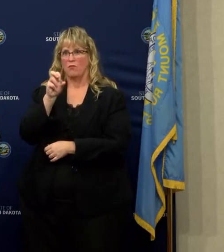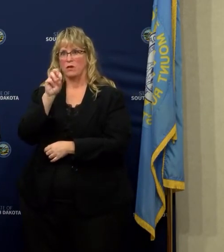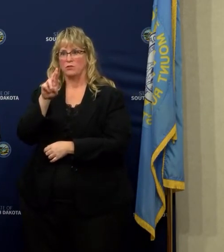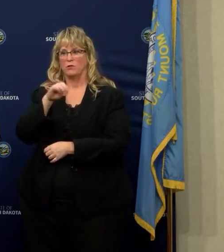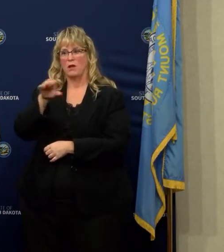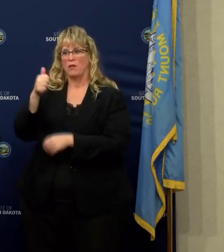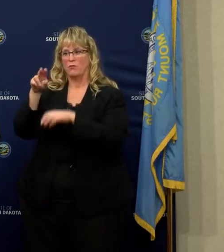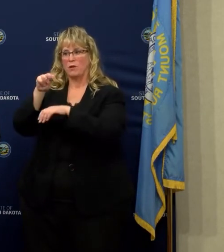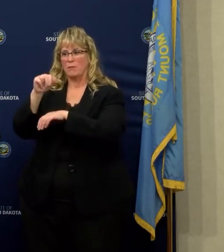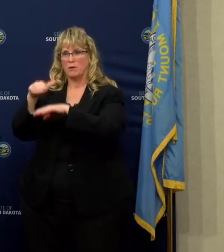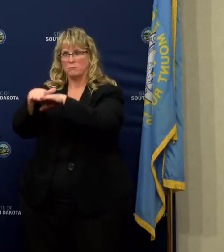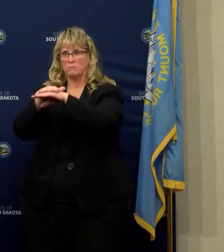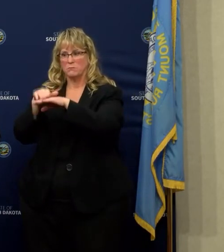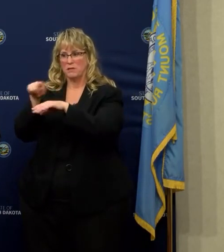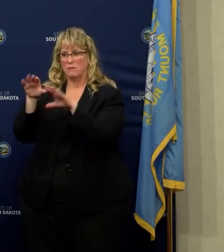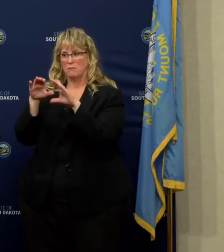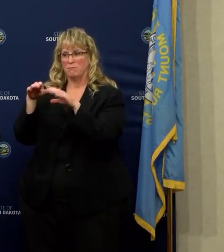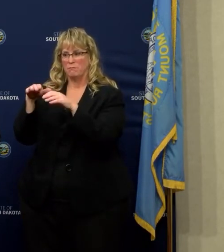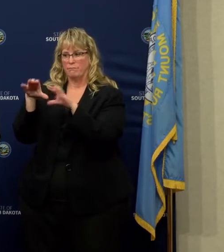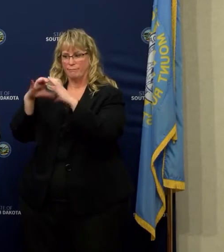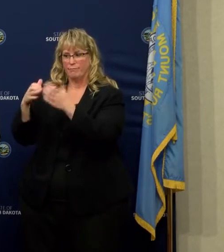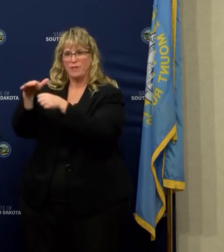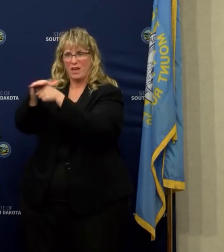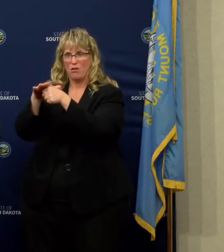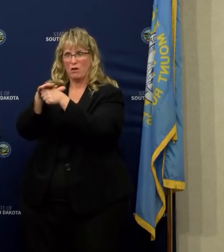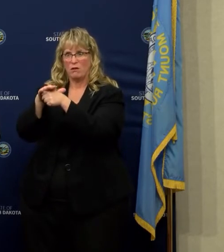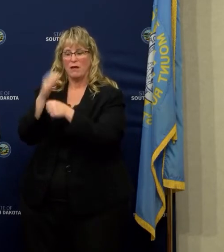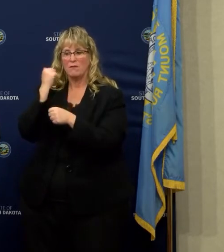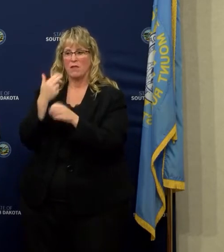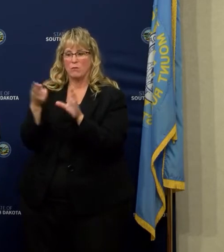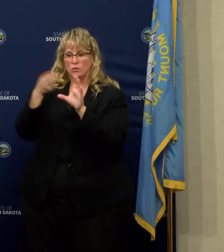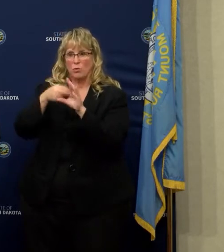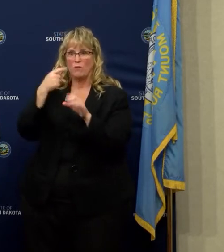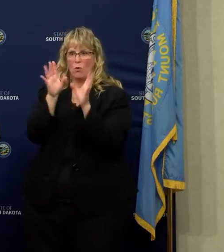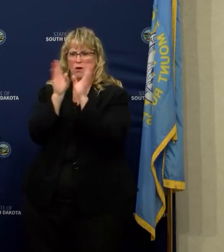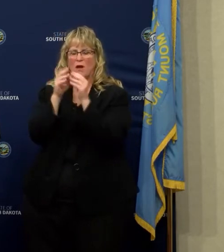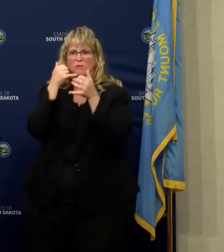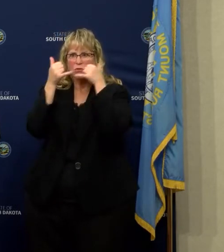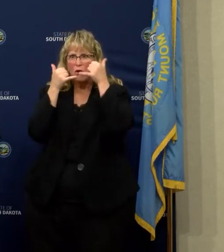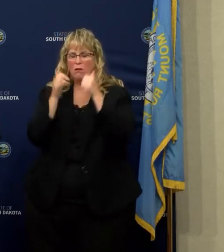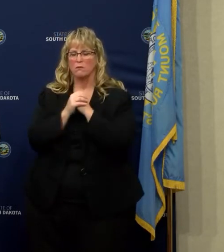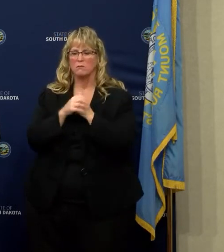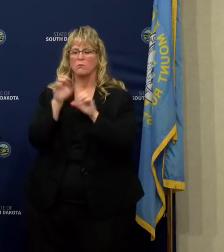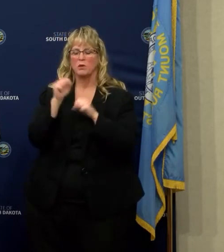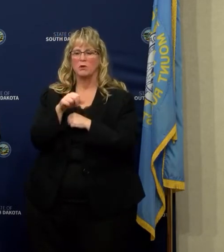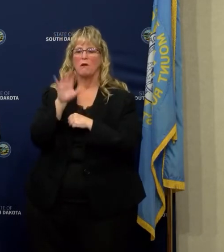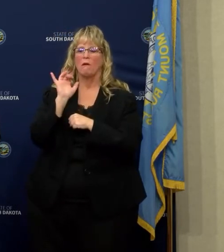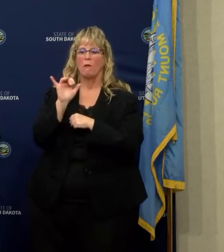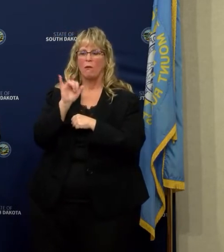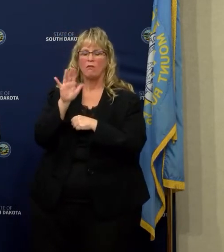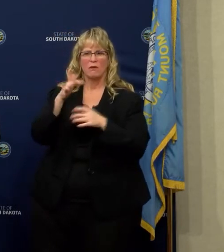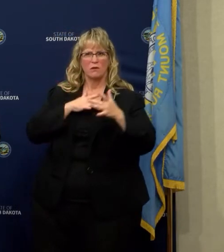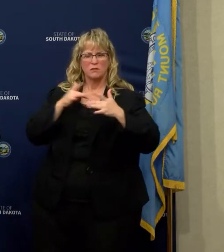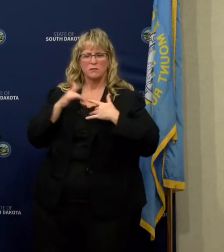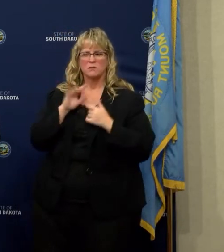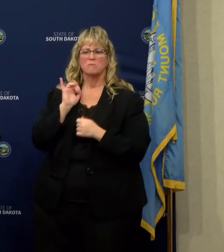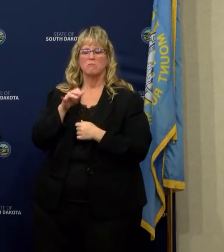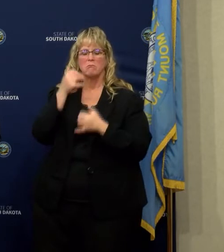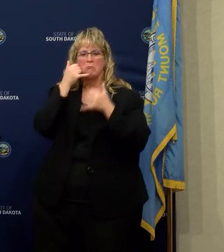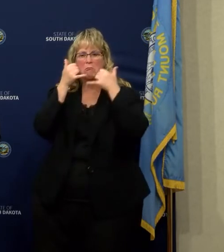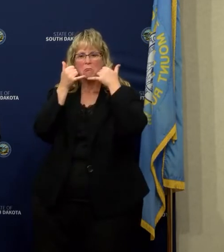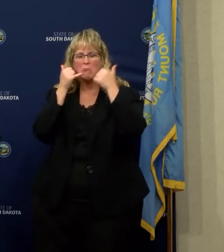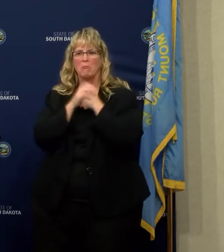in the area if they would join us for a conference call so that we could hear their concerns and that they could